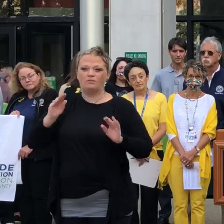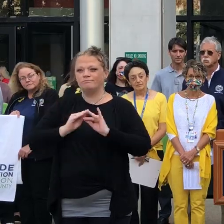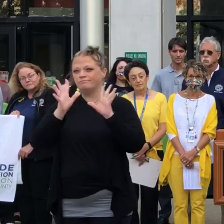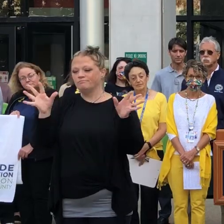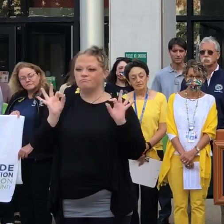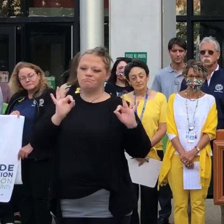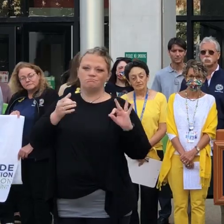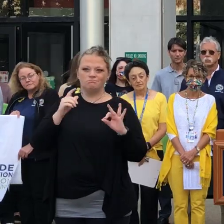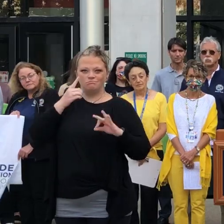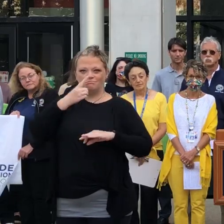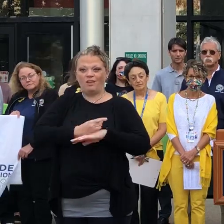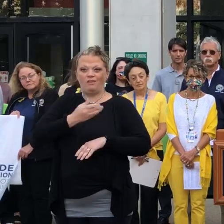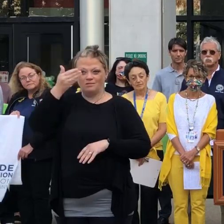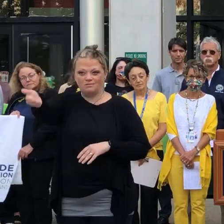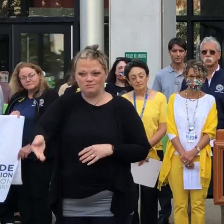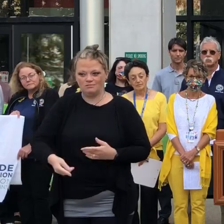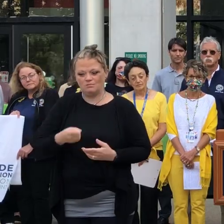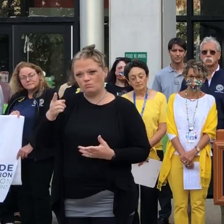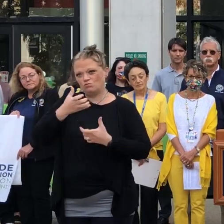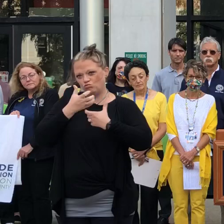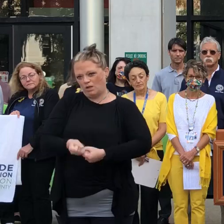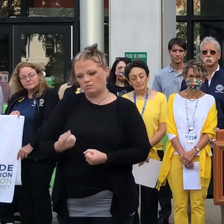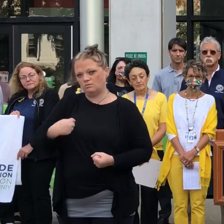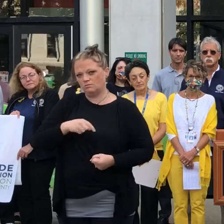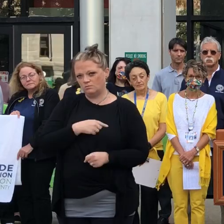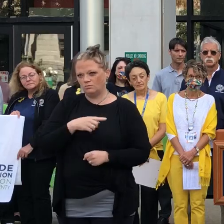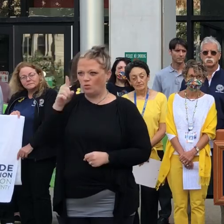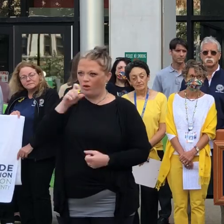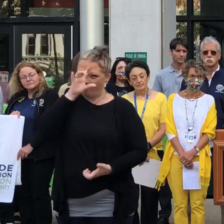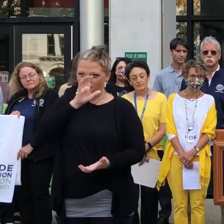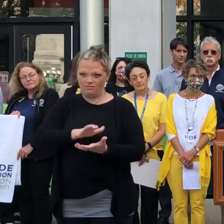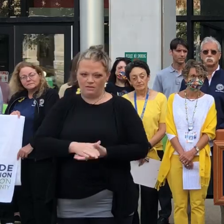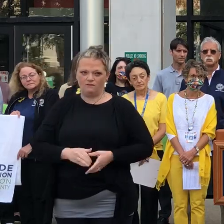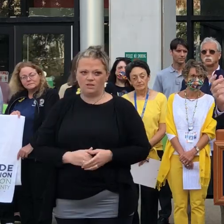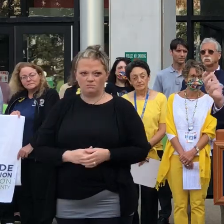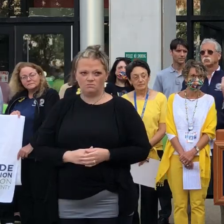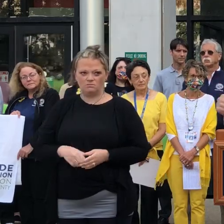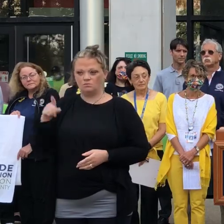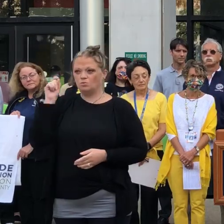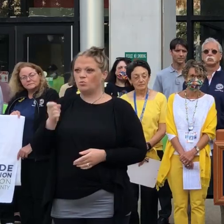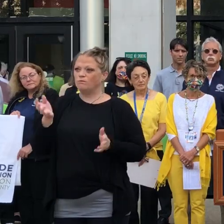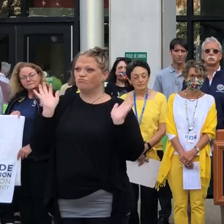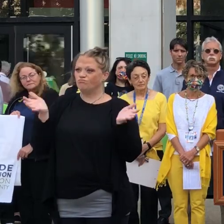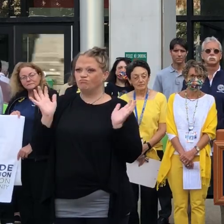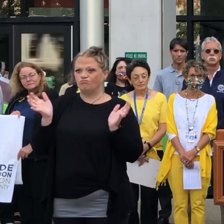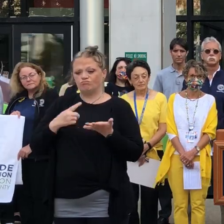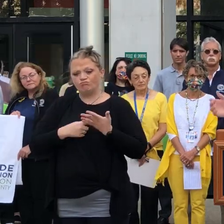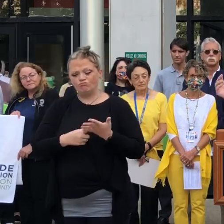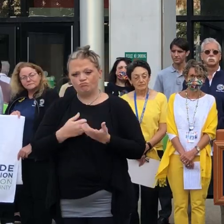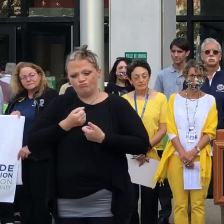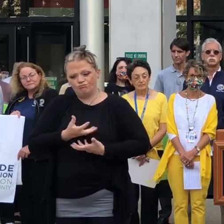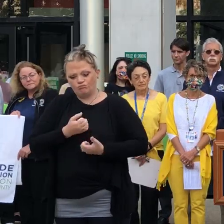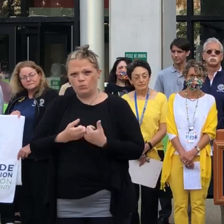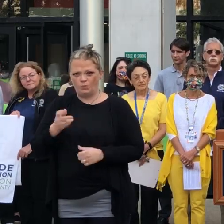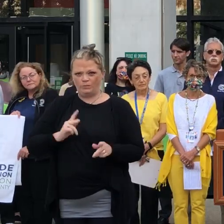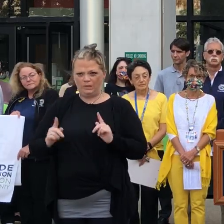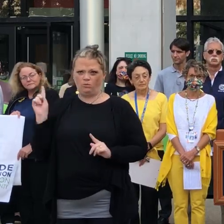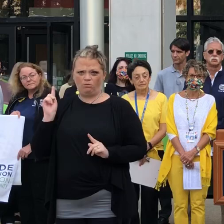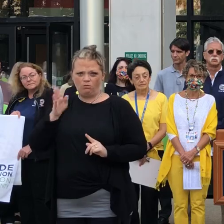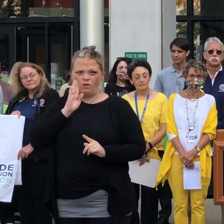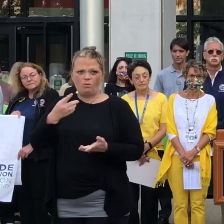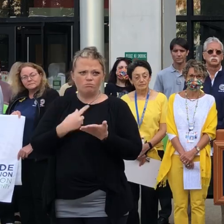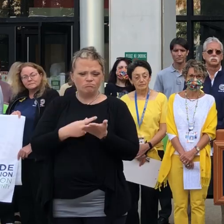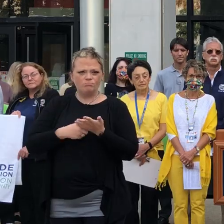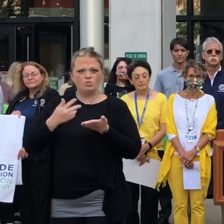ahead. You just have to trust us. You have to believe us. And you have to talk to the folks that are here, some of which will talk about